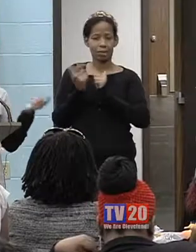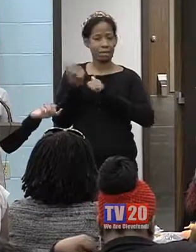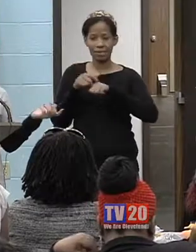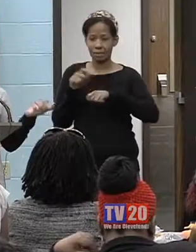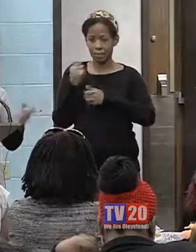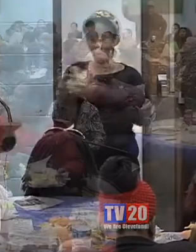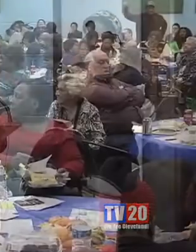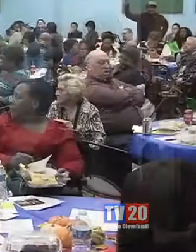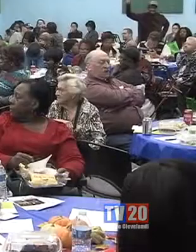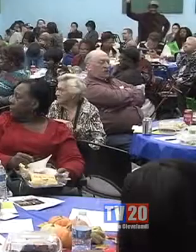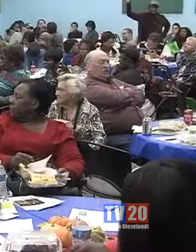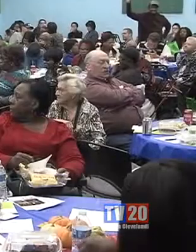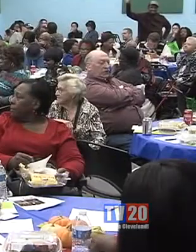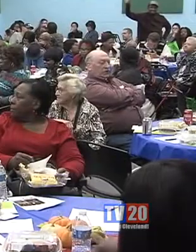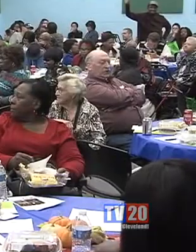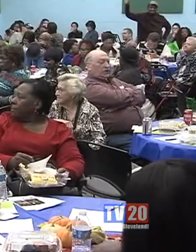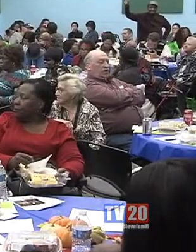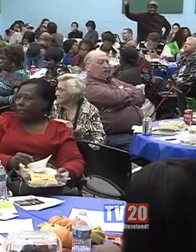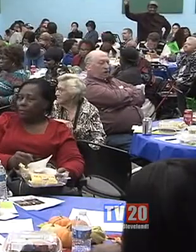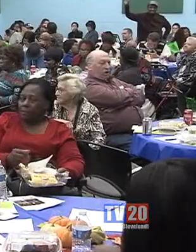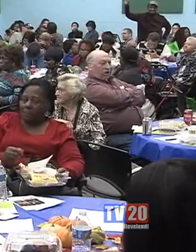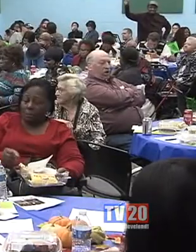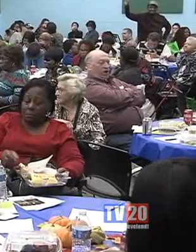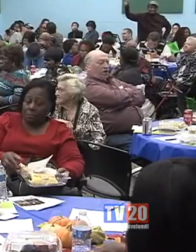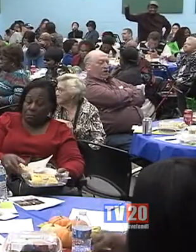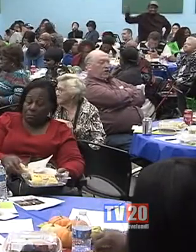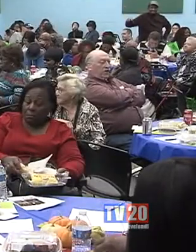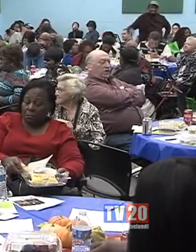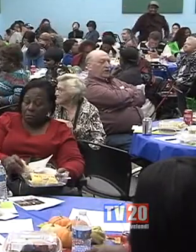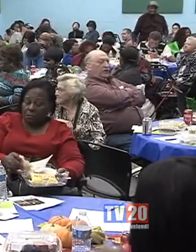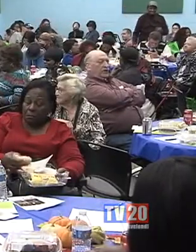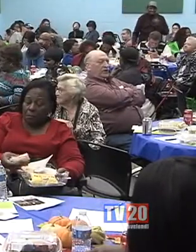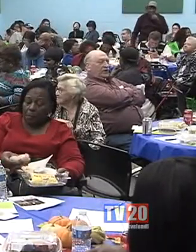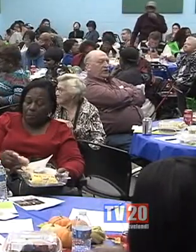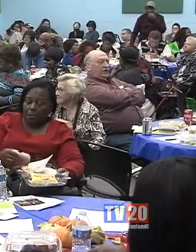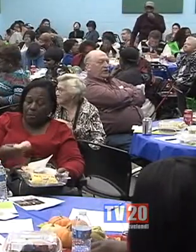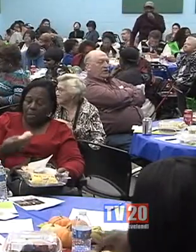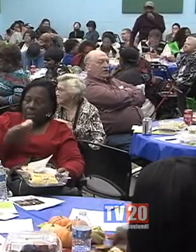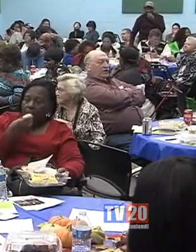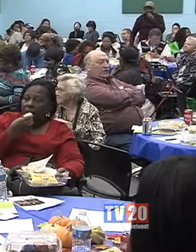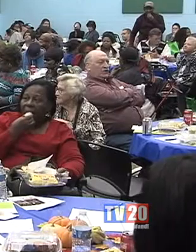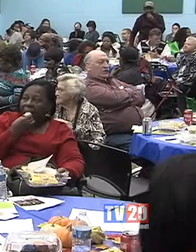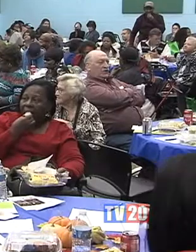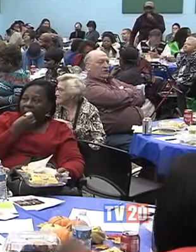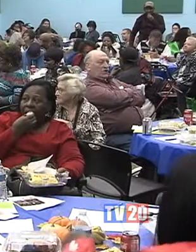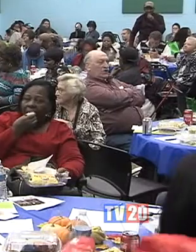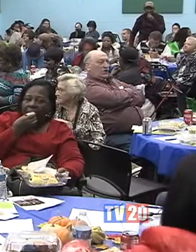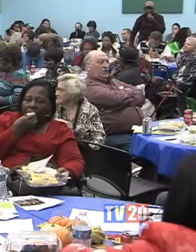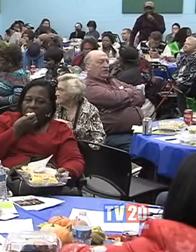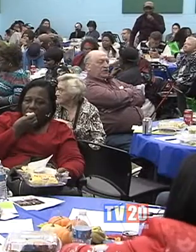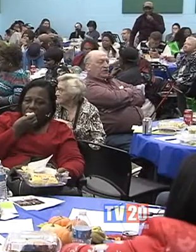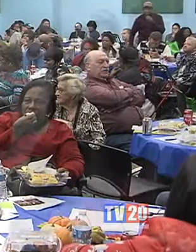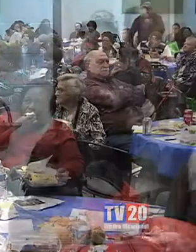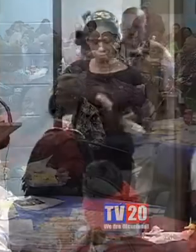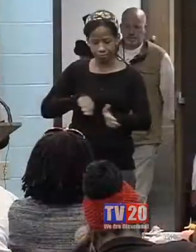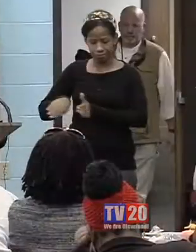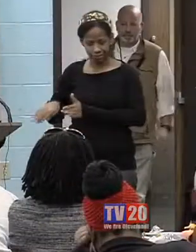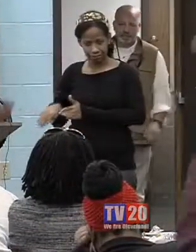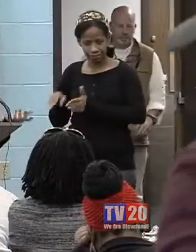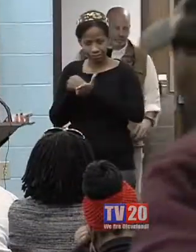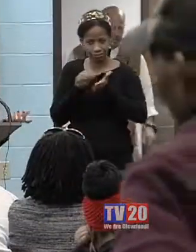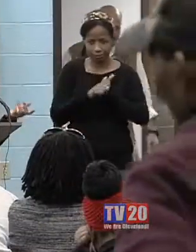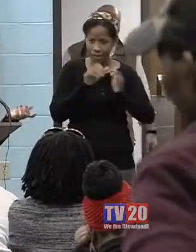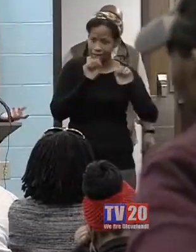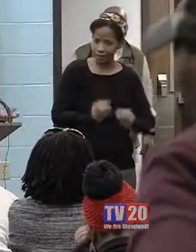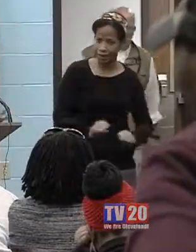It was phenomenal. So there's really not a whole lot you can't do if you can't see.